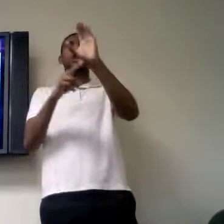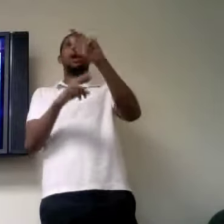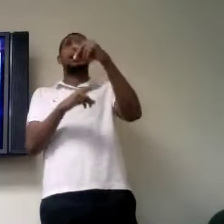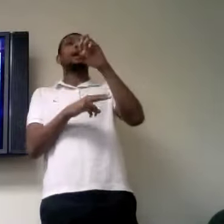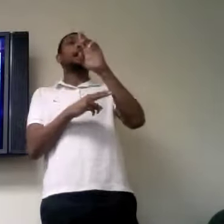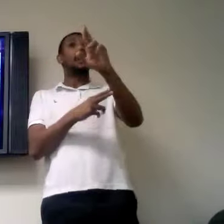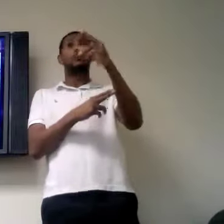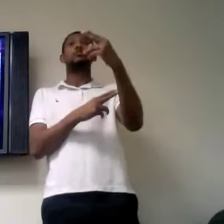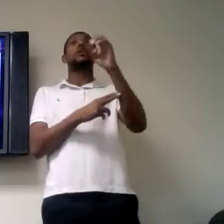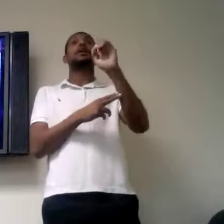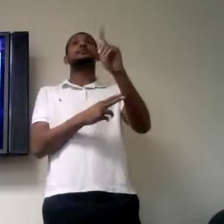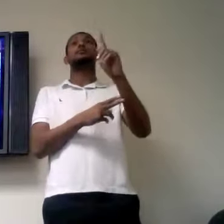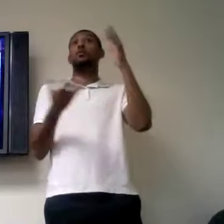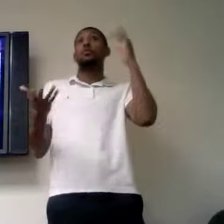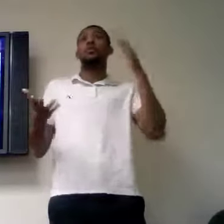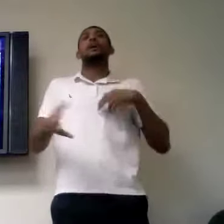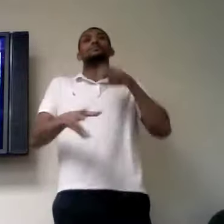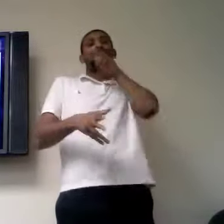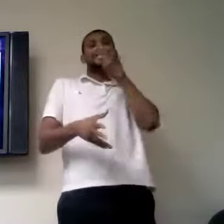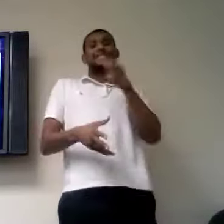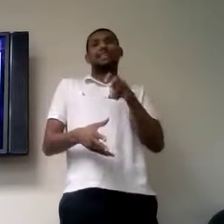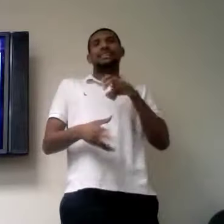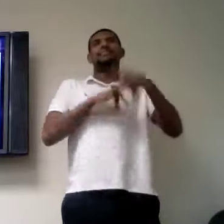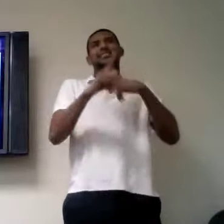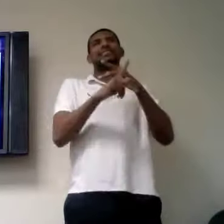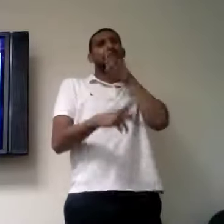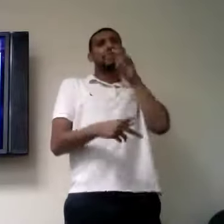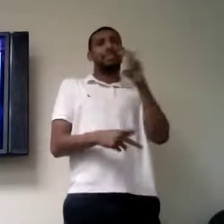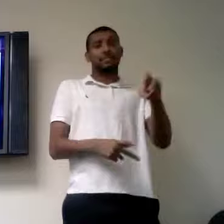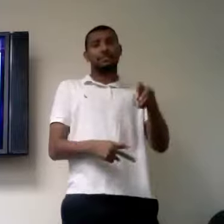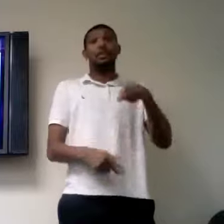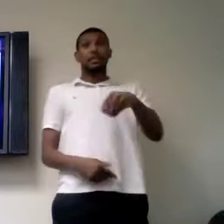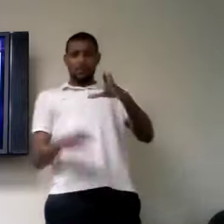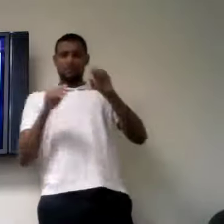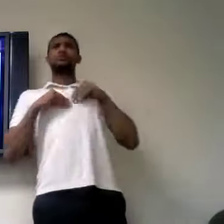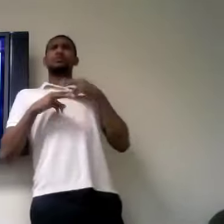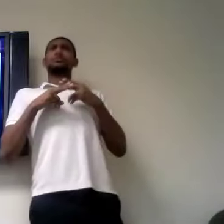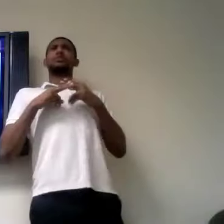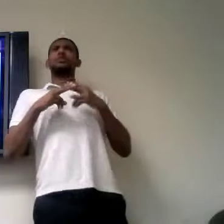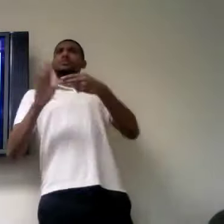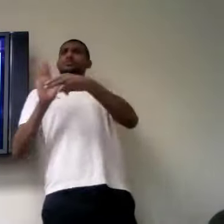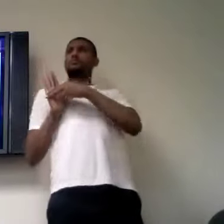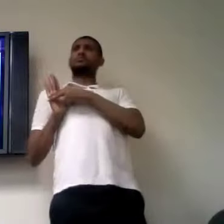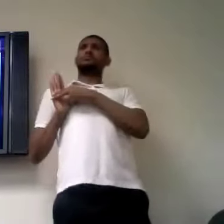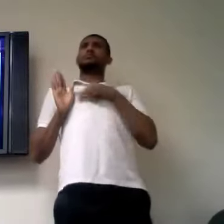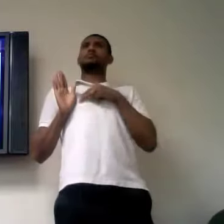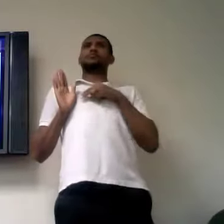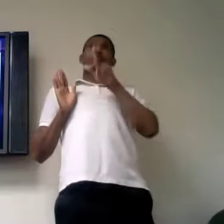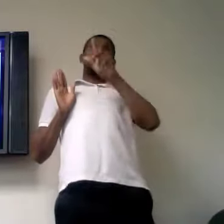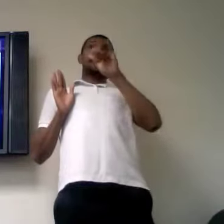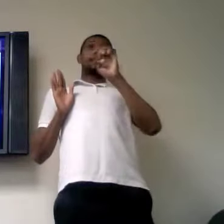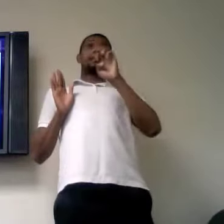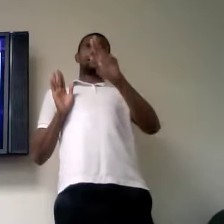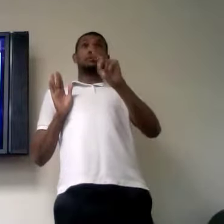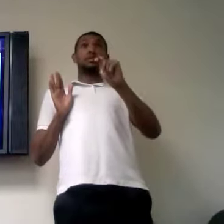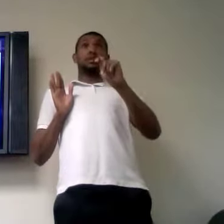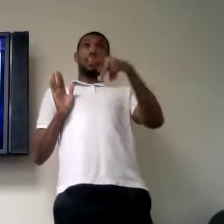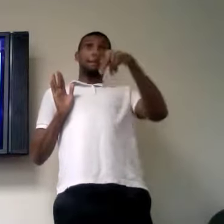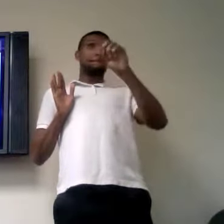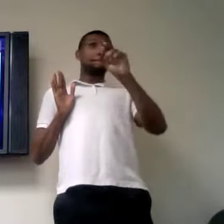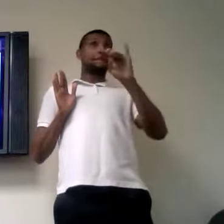snake. The Copperheads themselves embraced the name and eventually used the Liberty Head penny as a